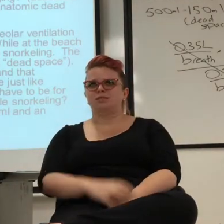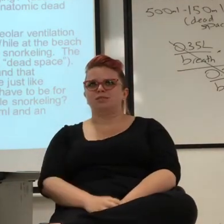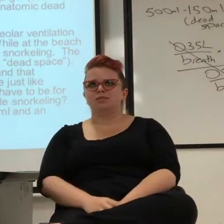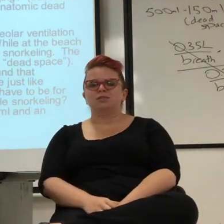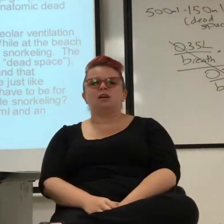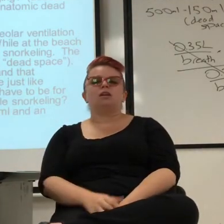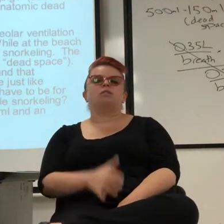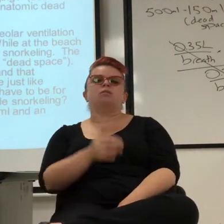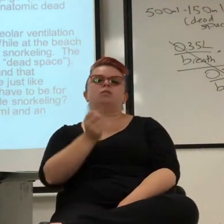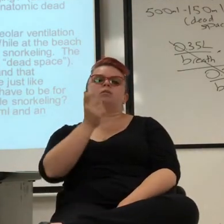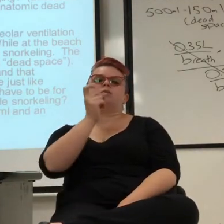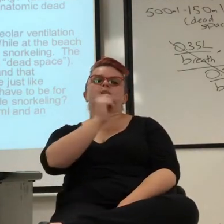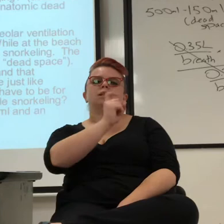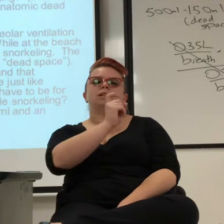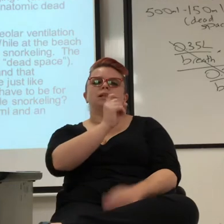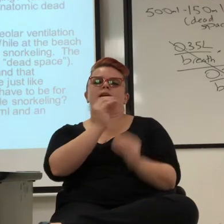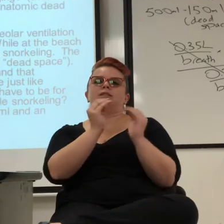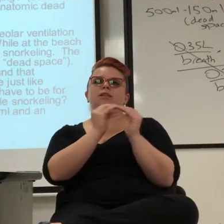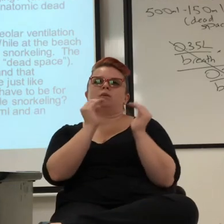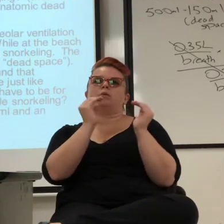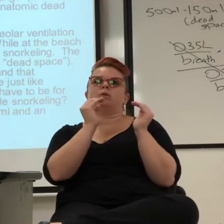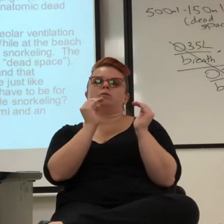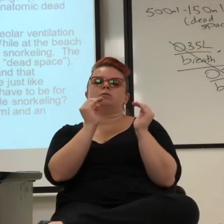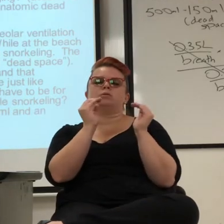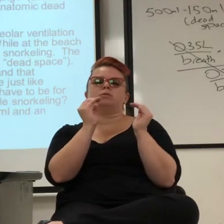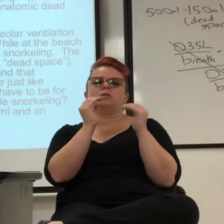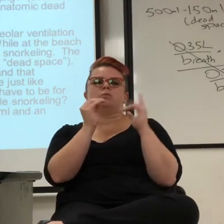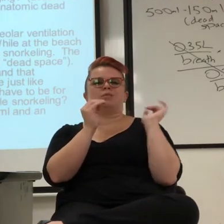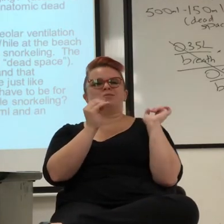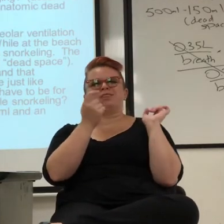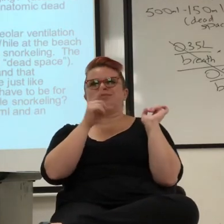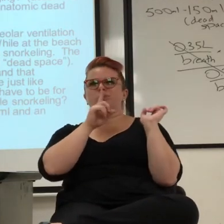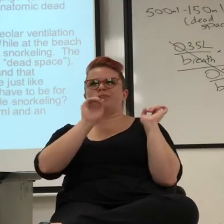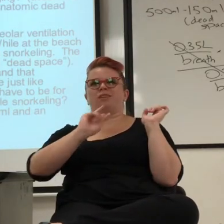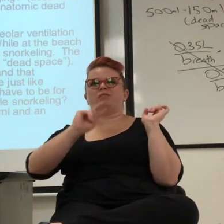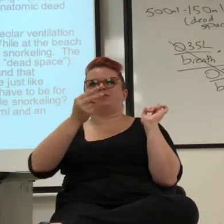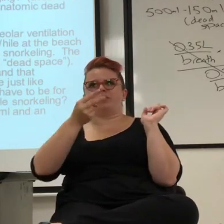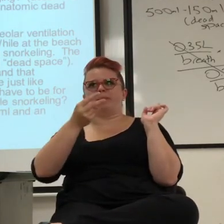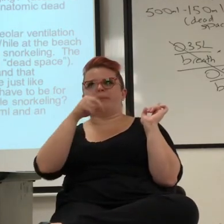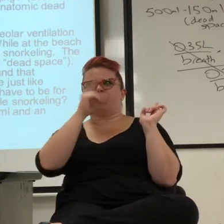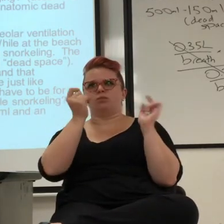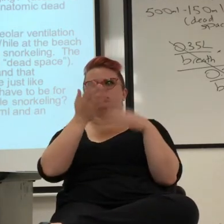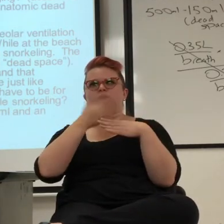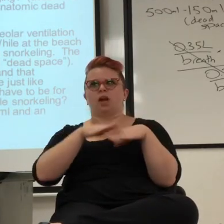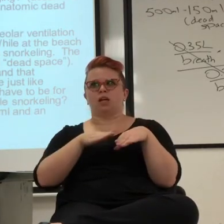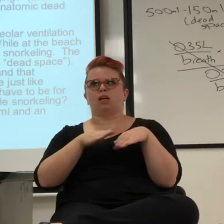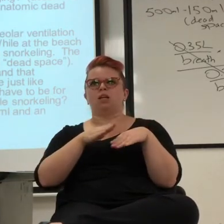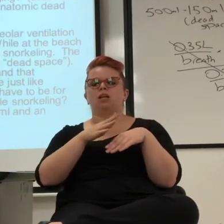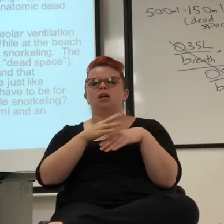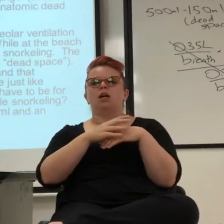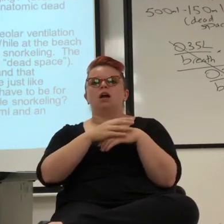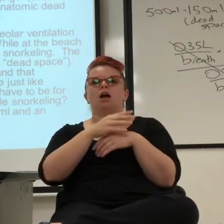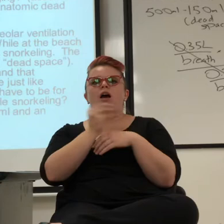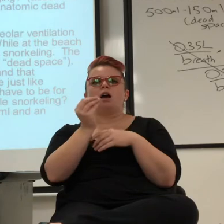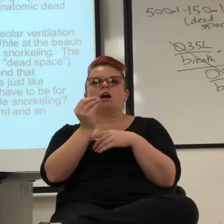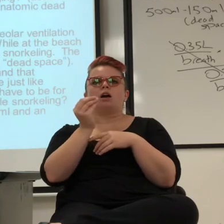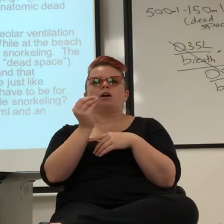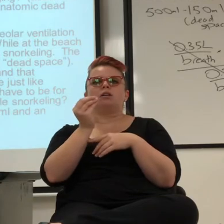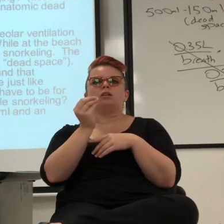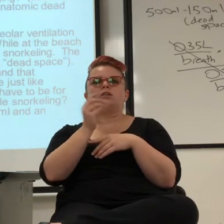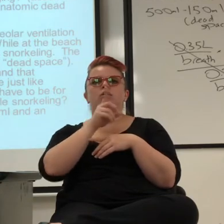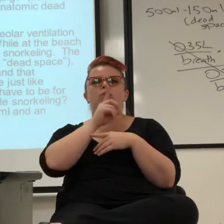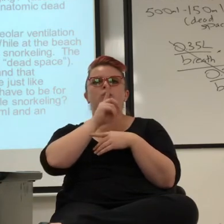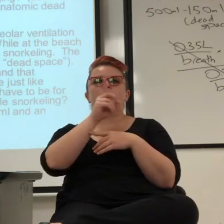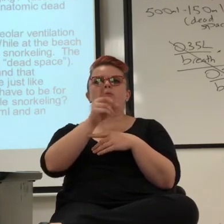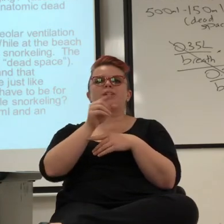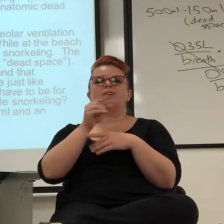so x equals, well, this, I just kind of like flip that because you're dividing. And essentially